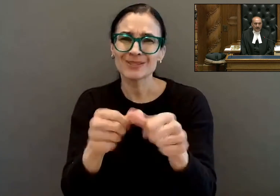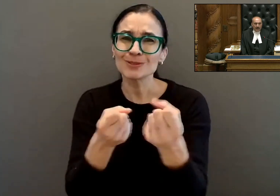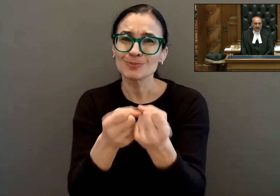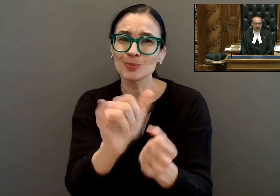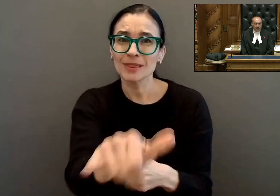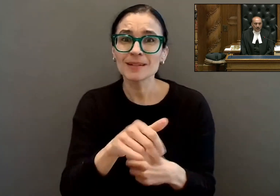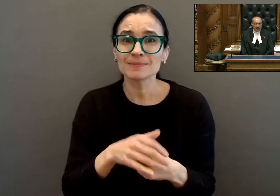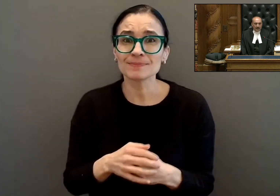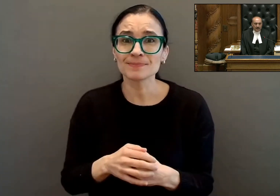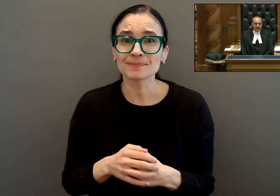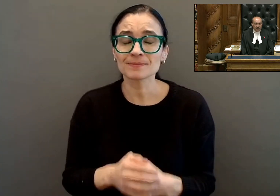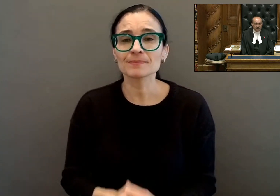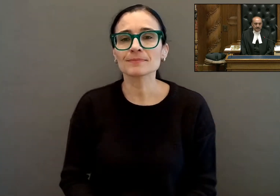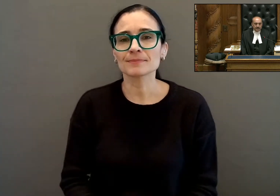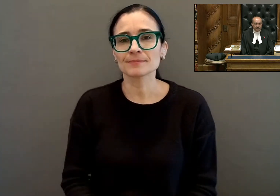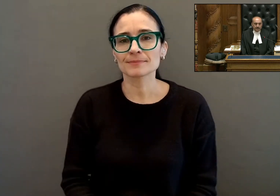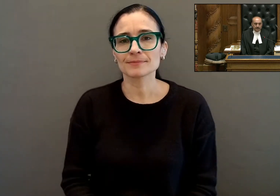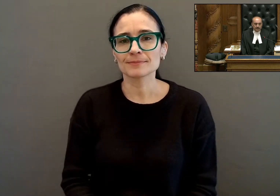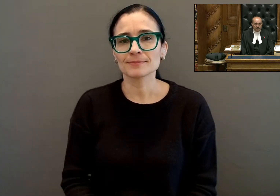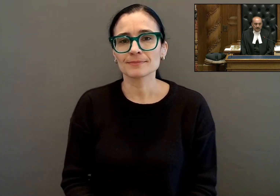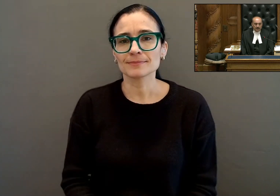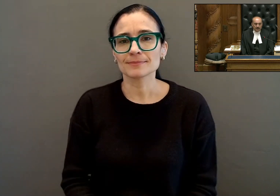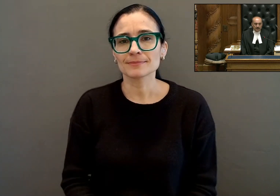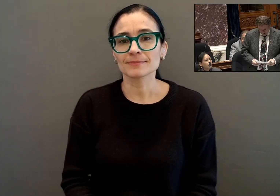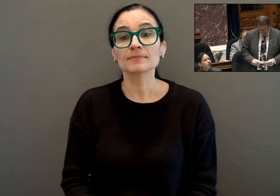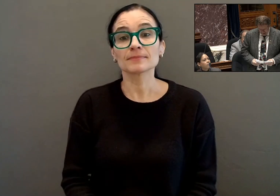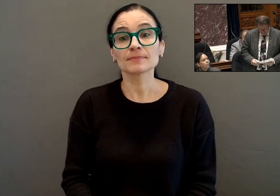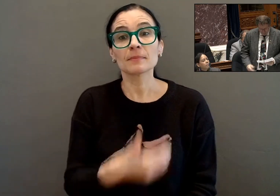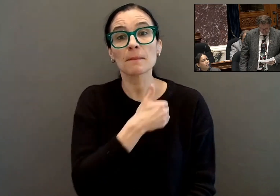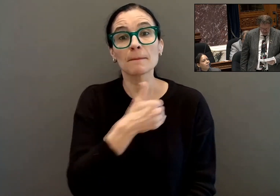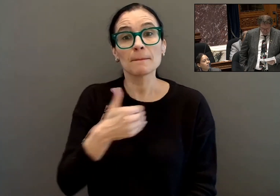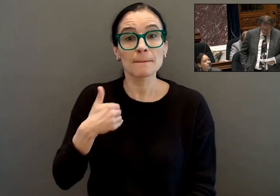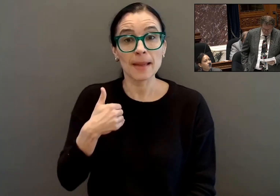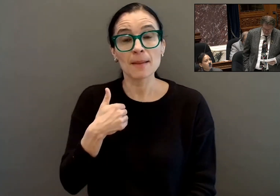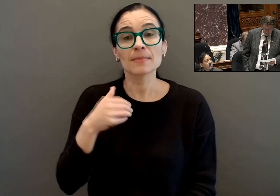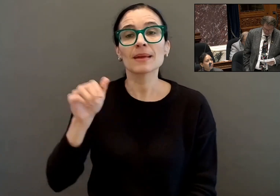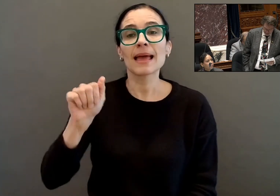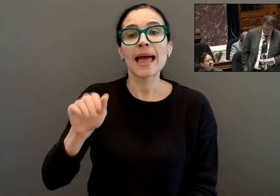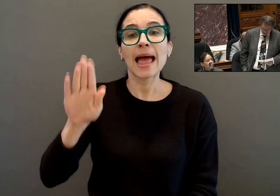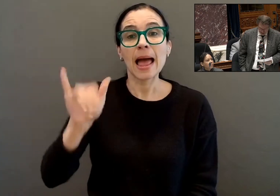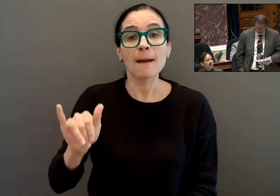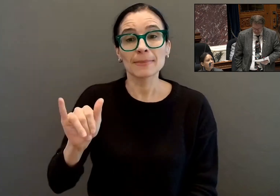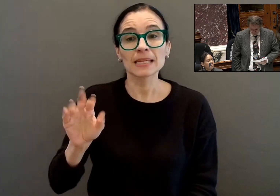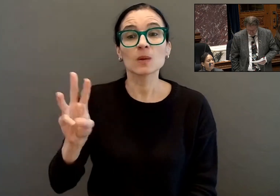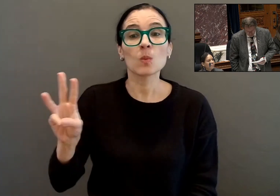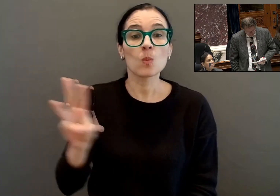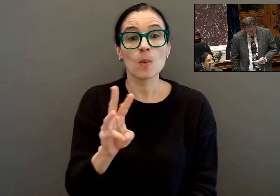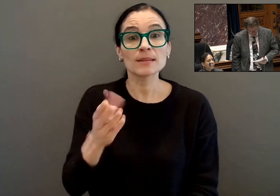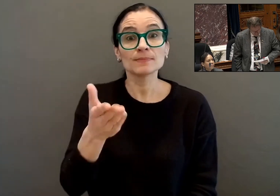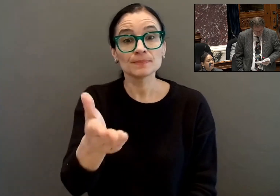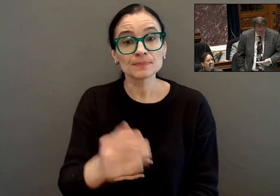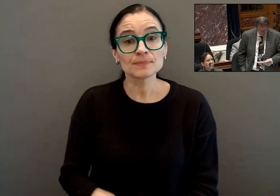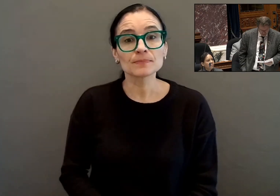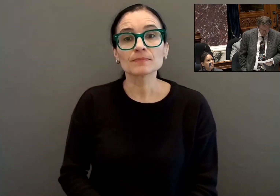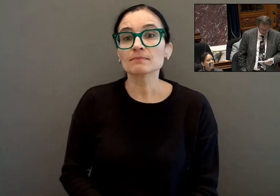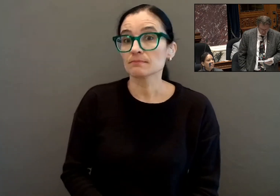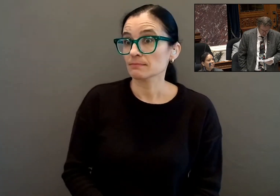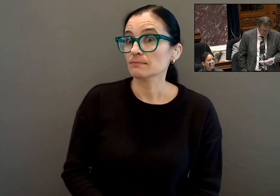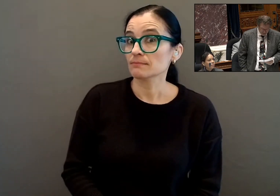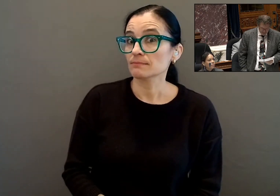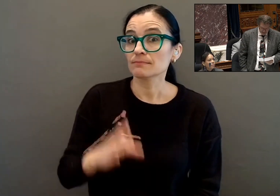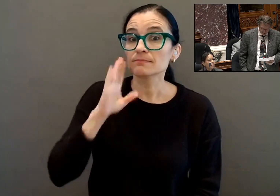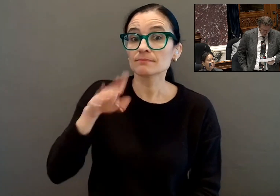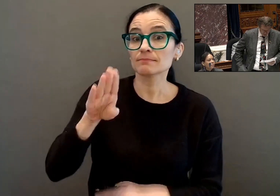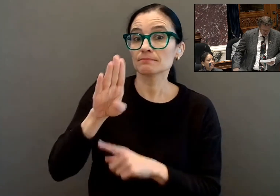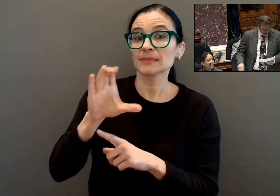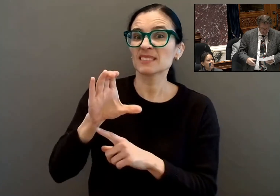Member for Abbotsford West. Well, British Columbia is facing a $14.3 billion projected deficit and growing. So